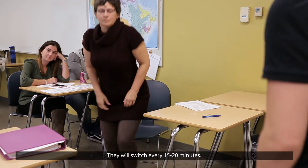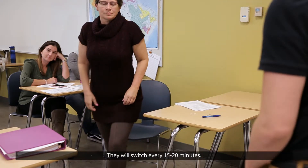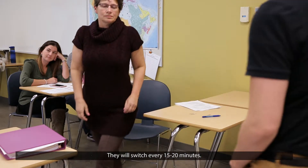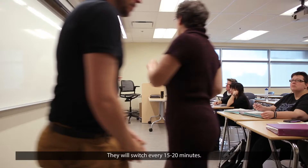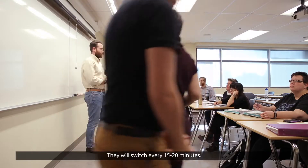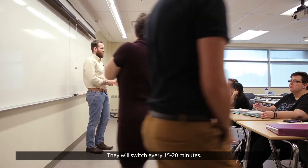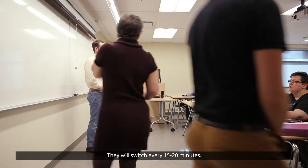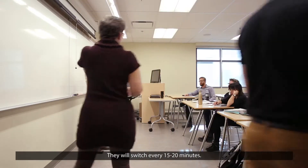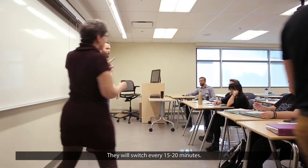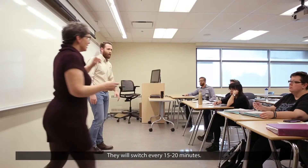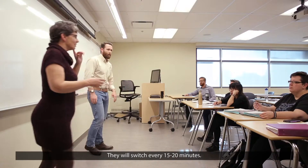20 minutes.